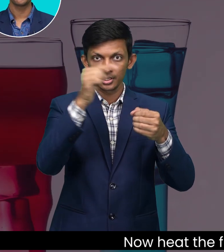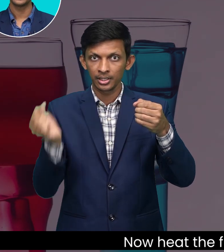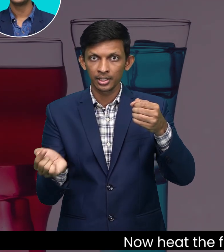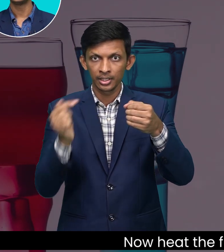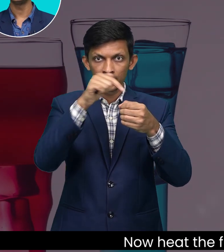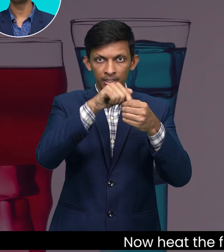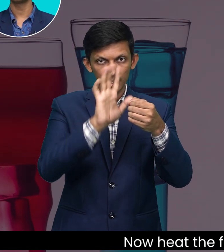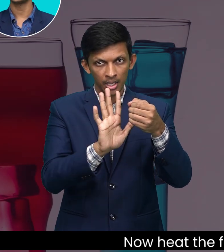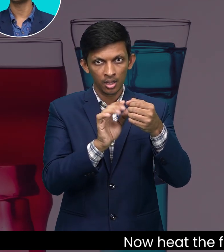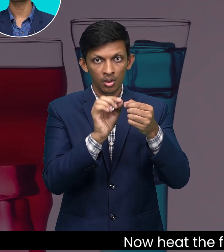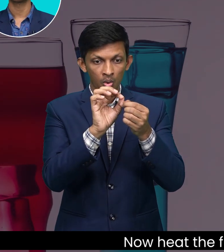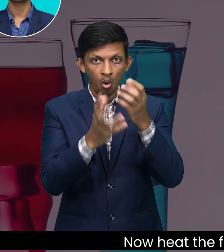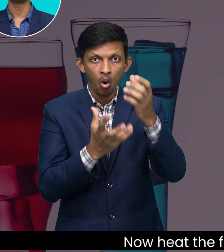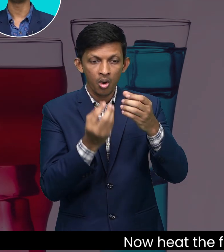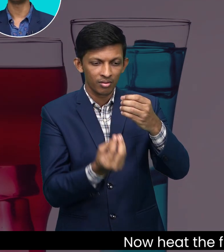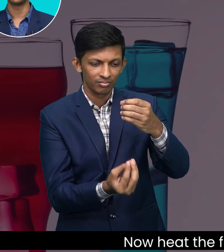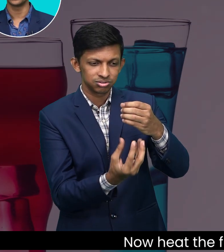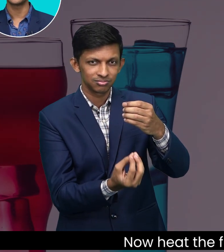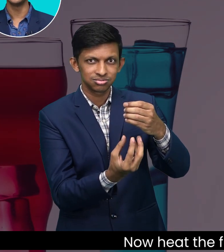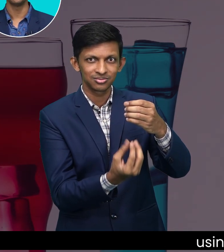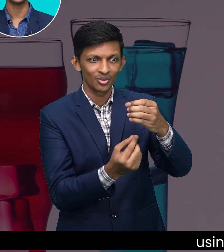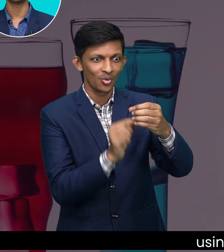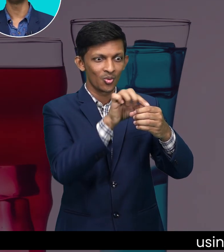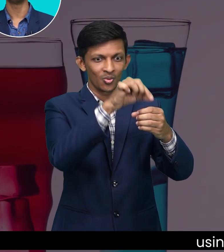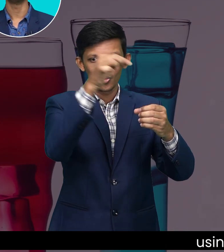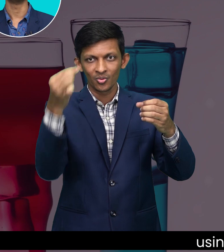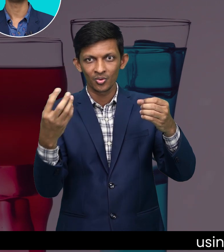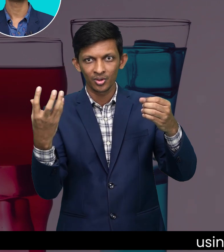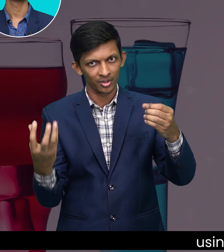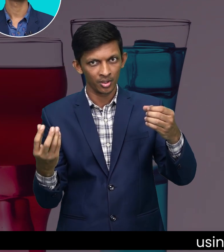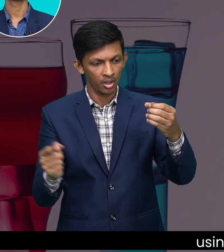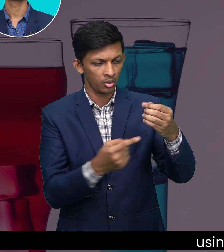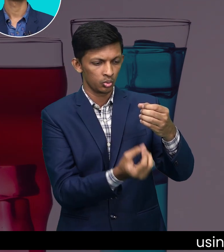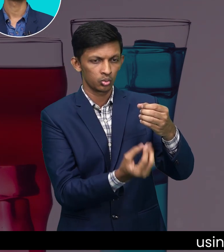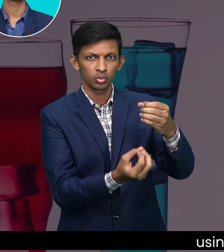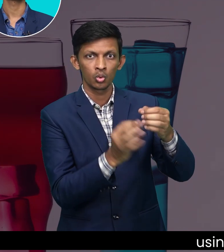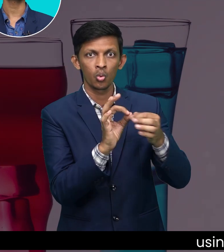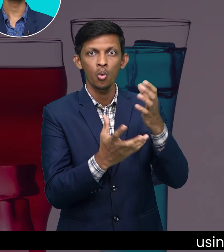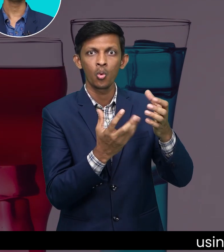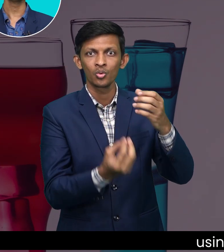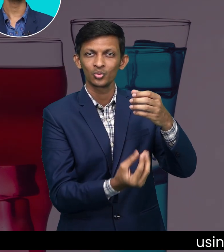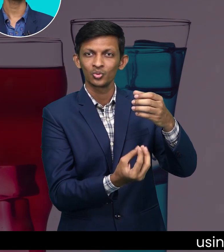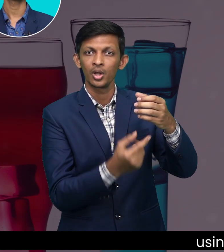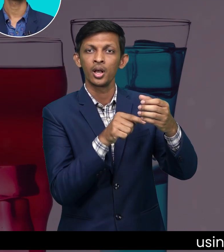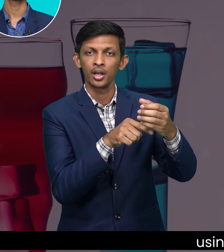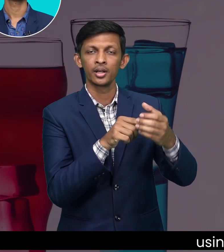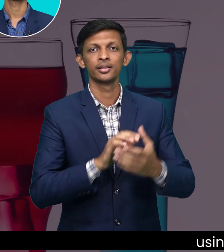Now, heat the flask containing water using a burner.